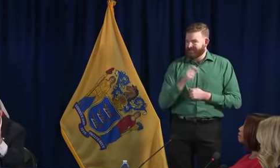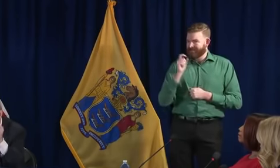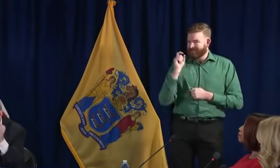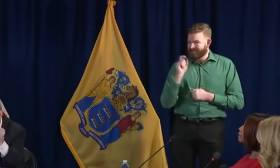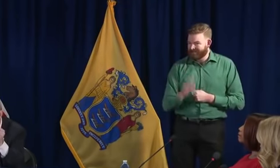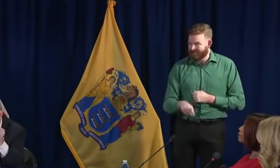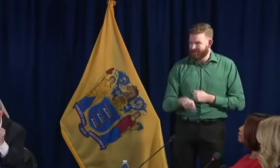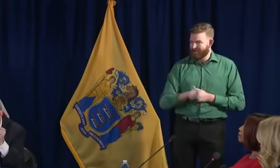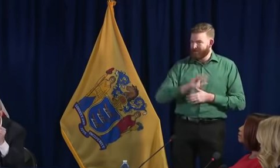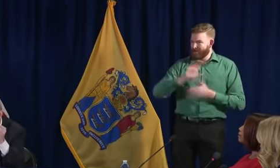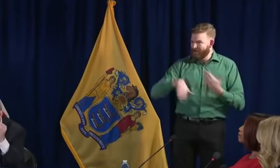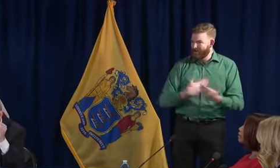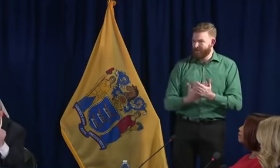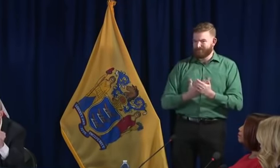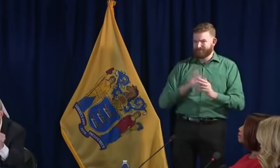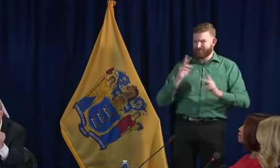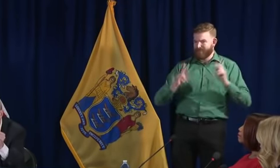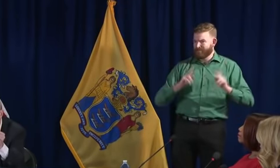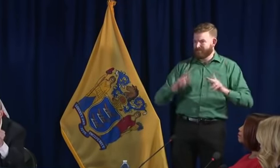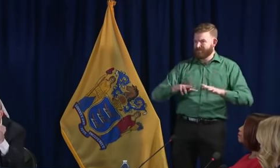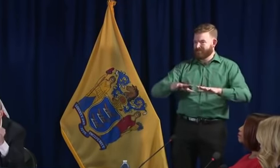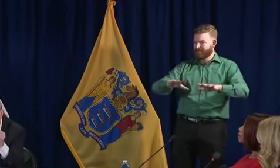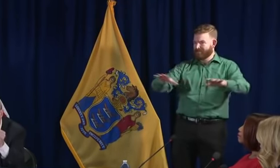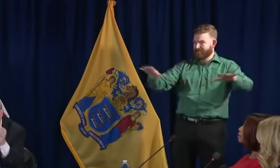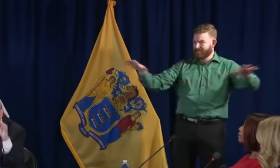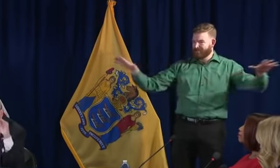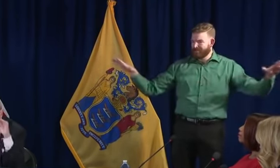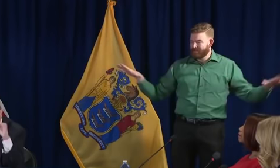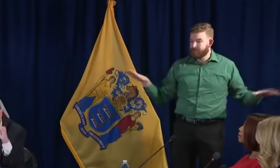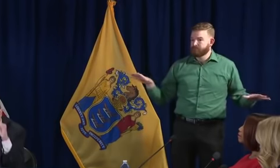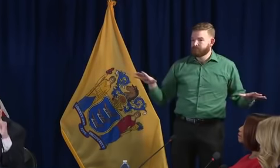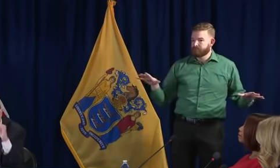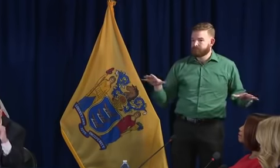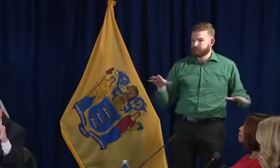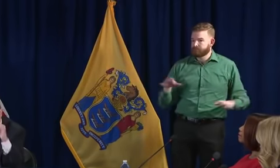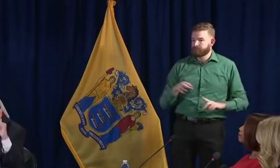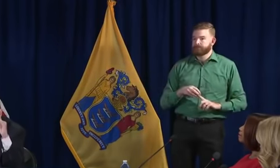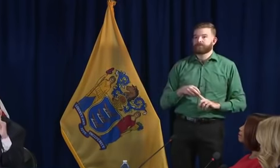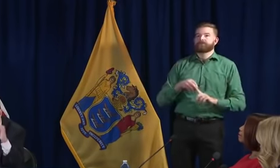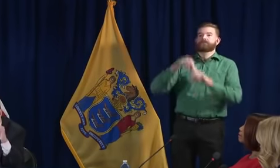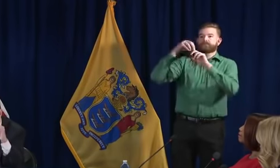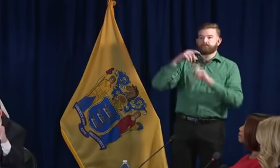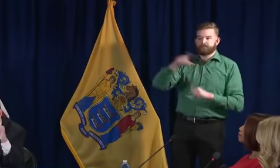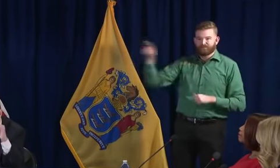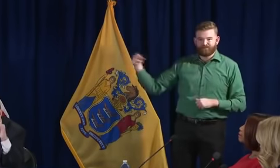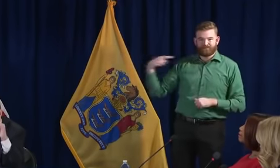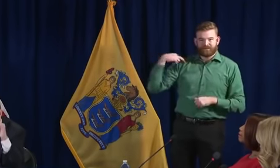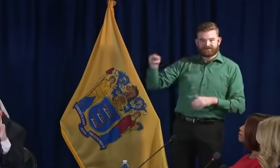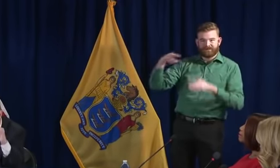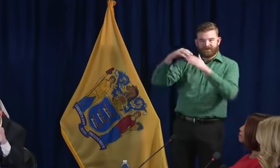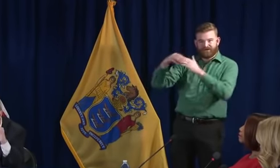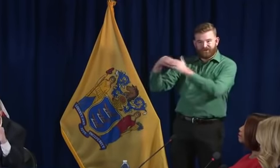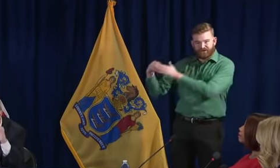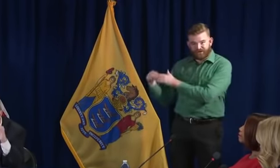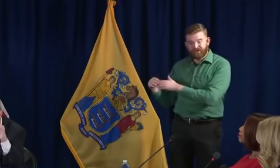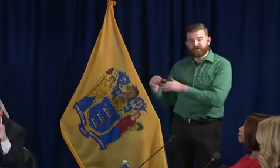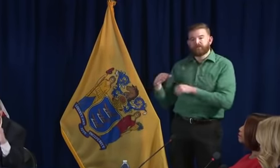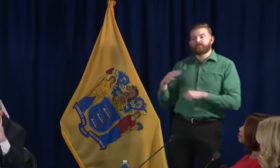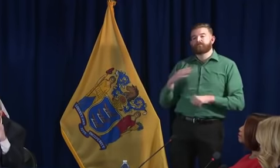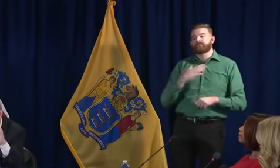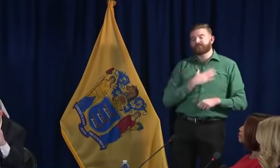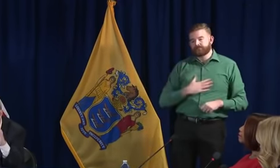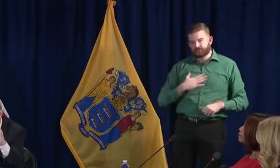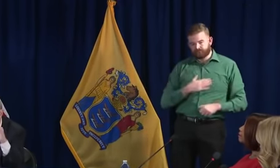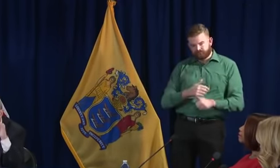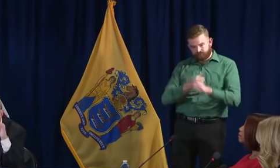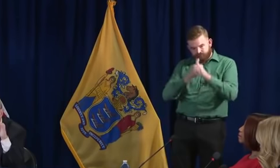this case especially our faith leaders, to adhere to the 50-person maximum requirement in terms